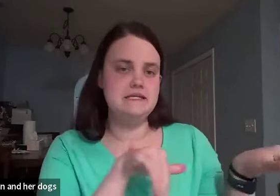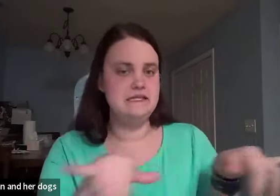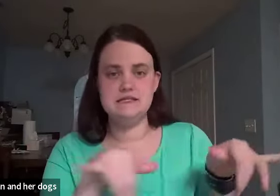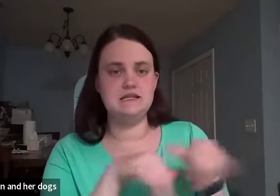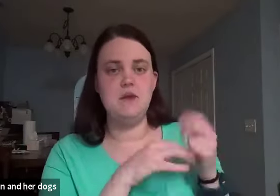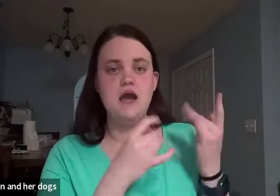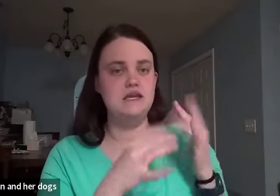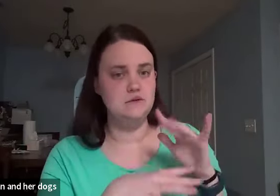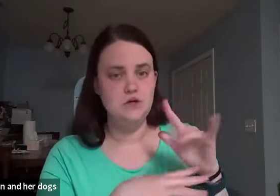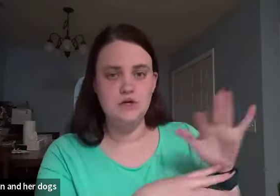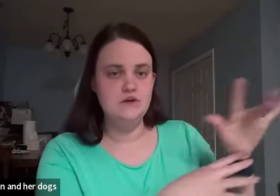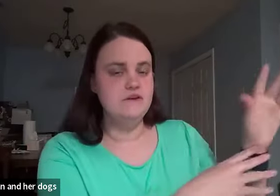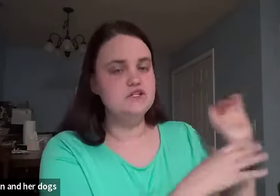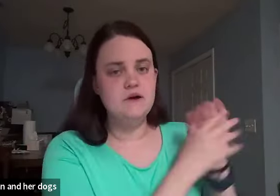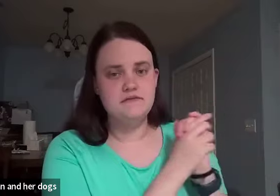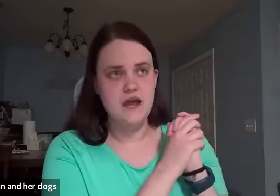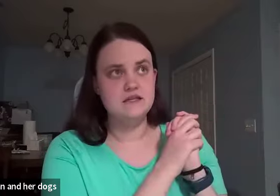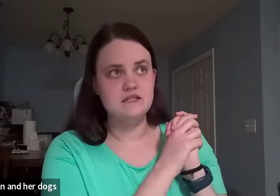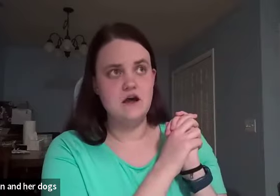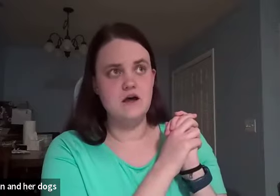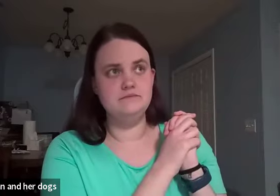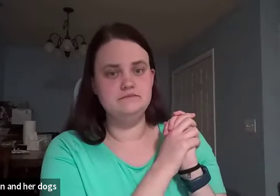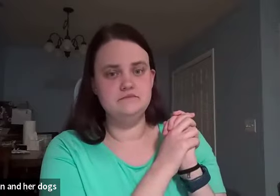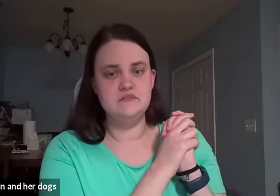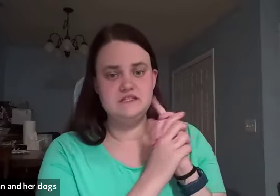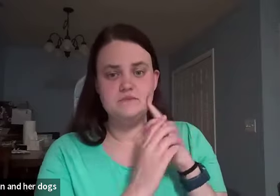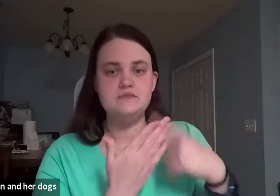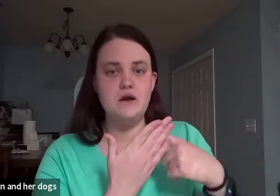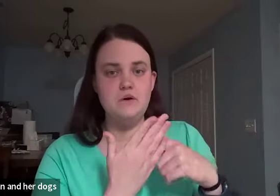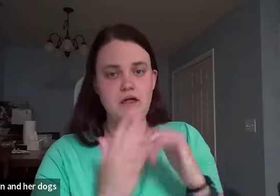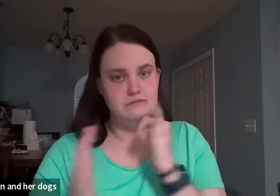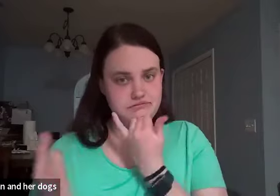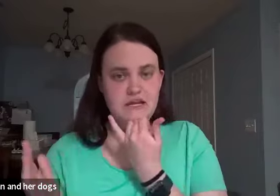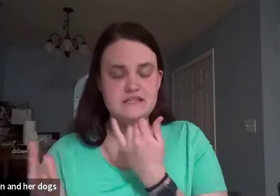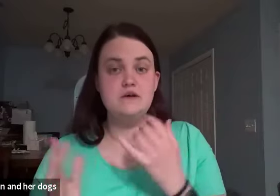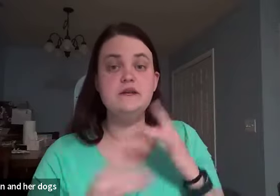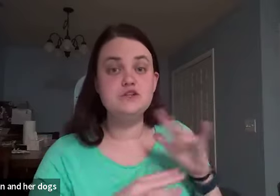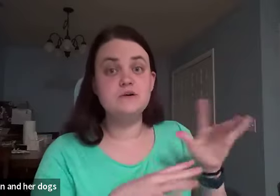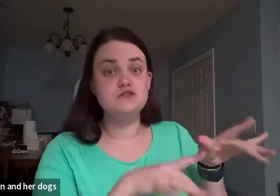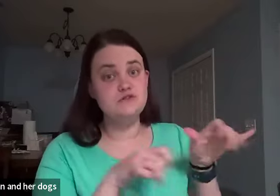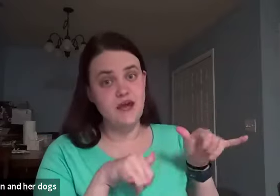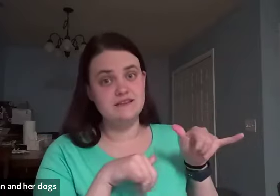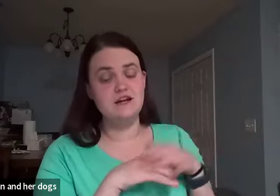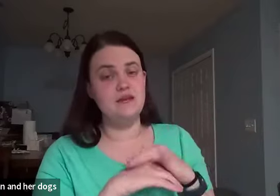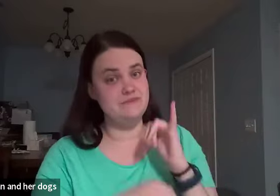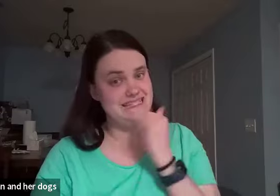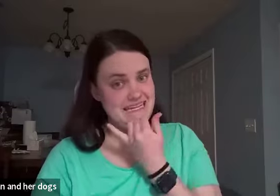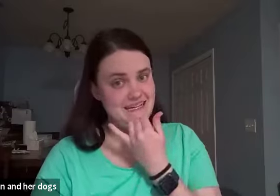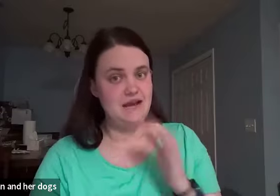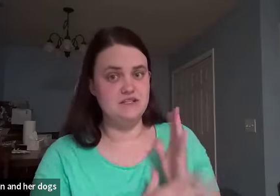is the exact same. I can finger spell fast. Sometimes I will like, cause I finger spell too fast and I'll make a mistake and I have to